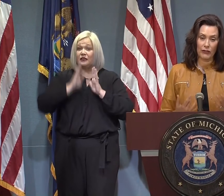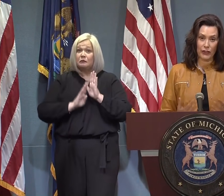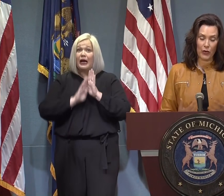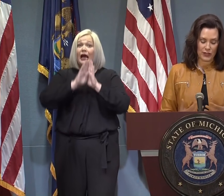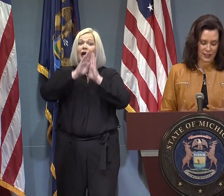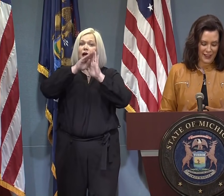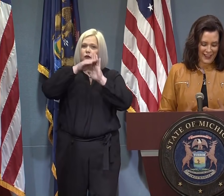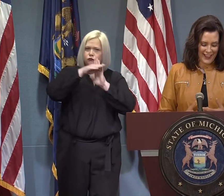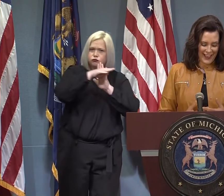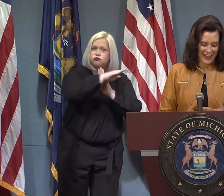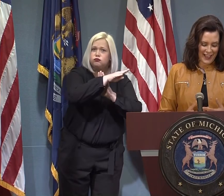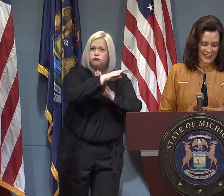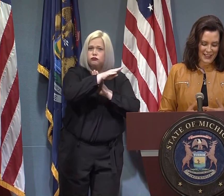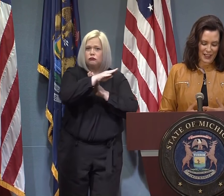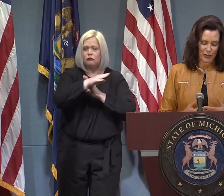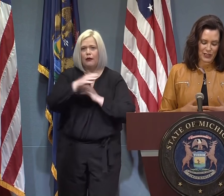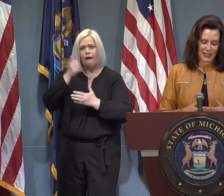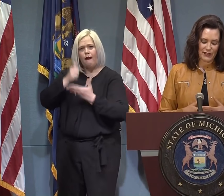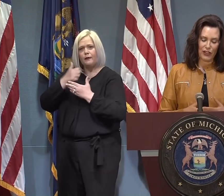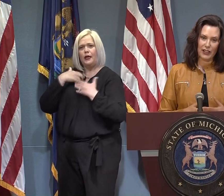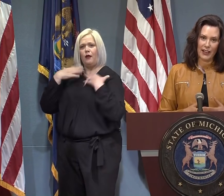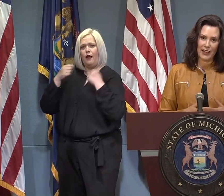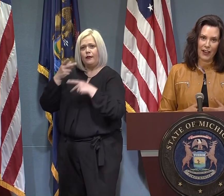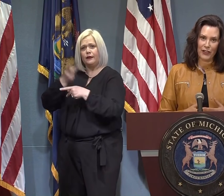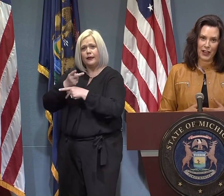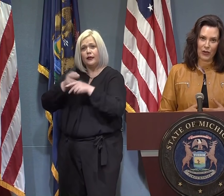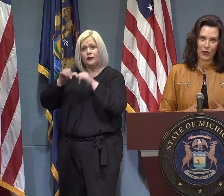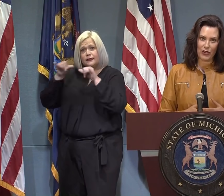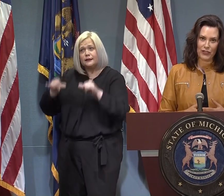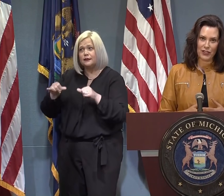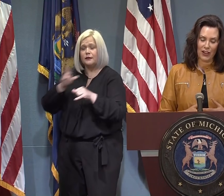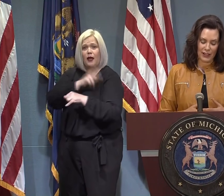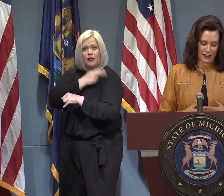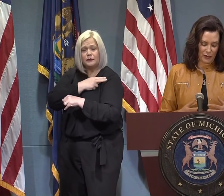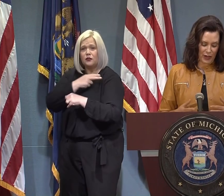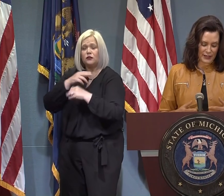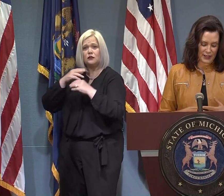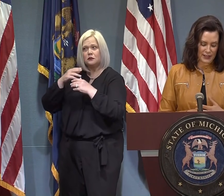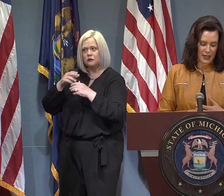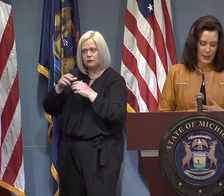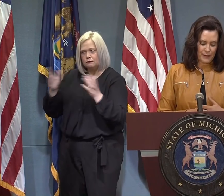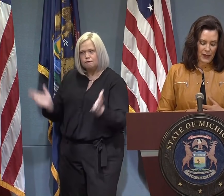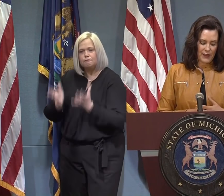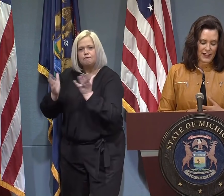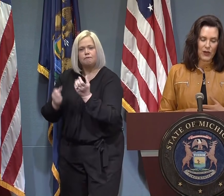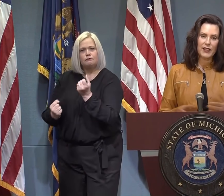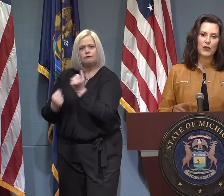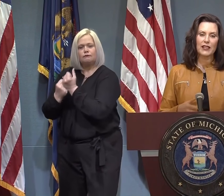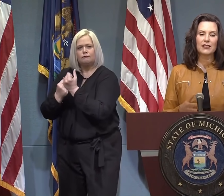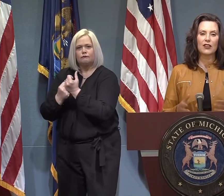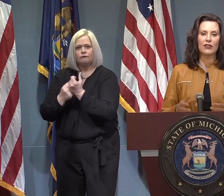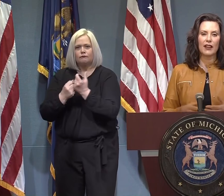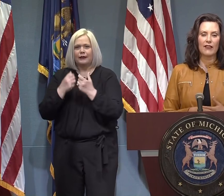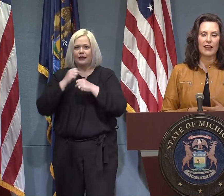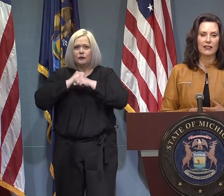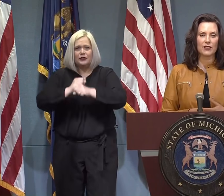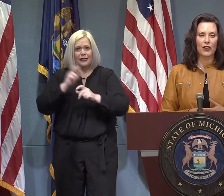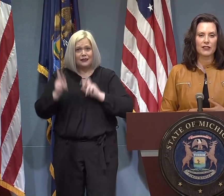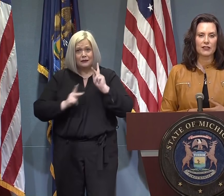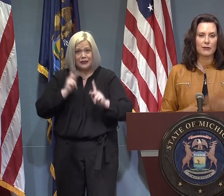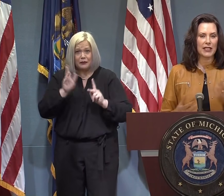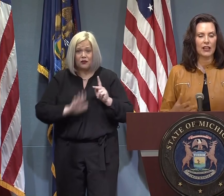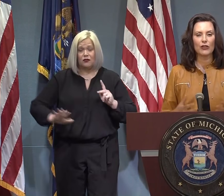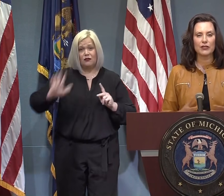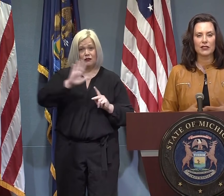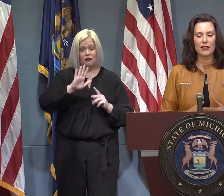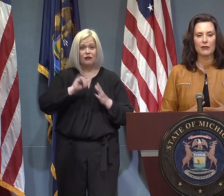system afloat, and protected frontline healthcare workers all in the process. And that's why, as we continue to navigate this